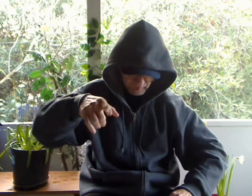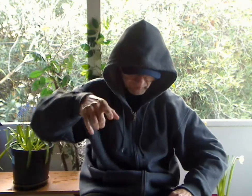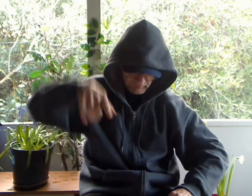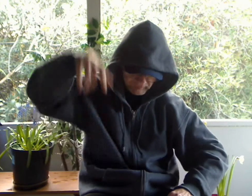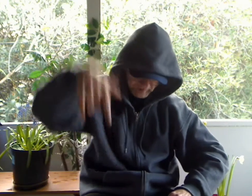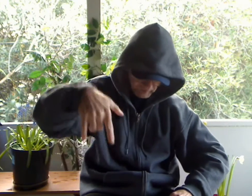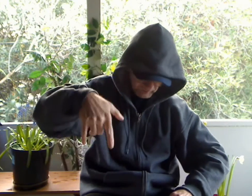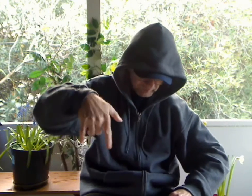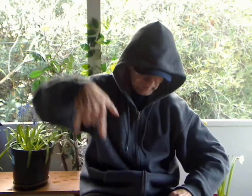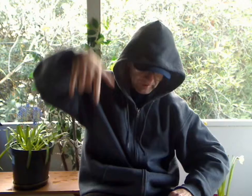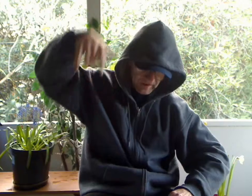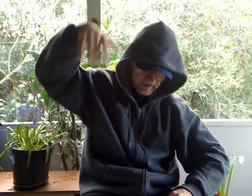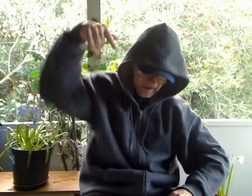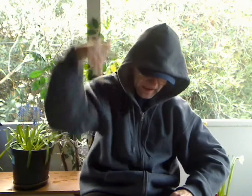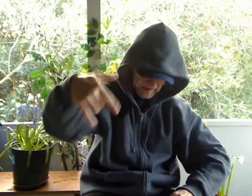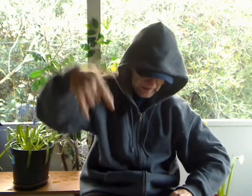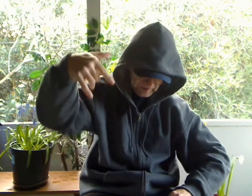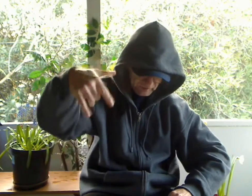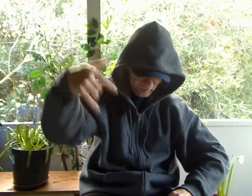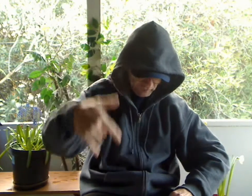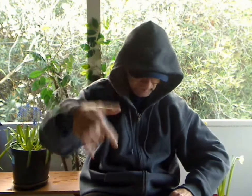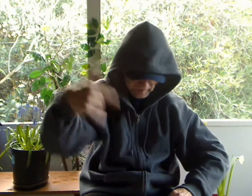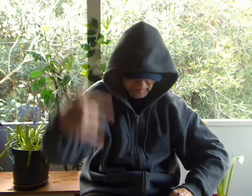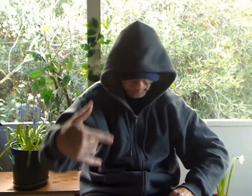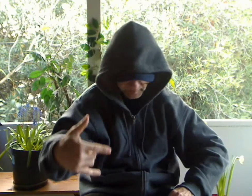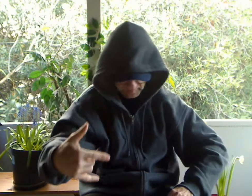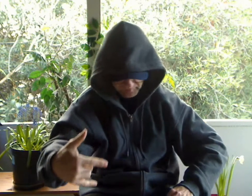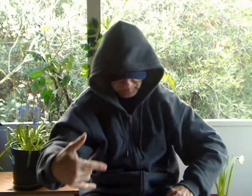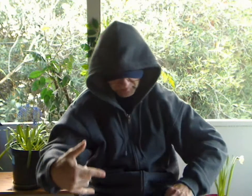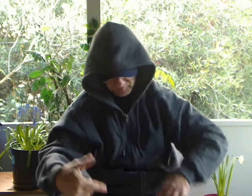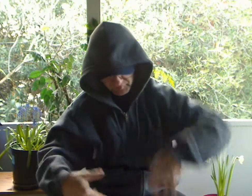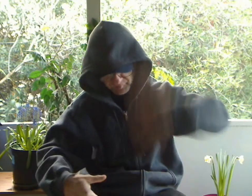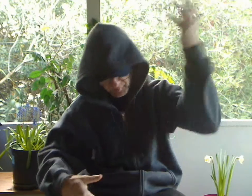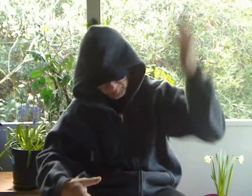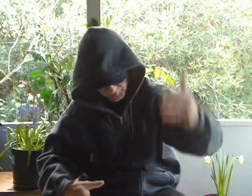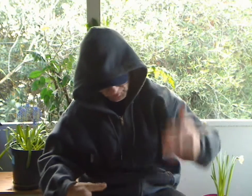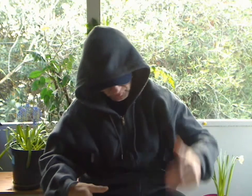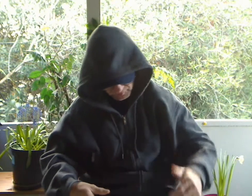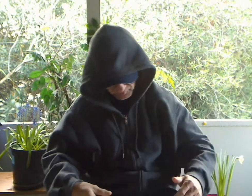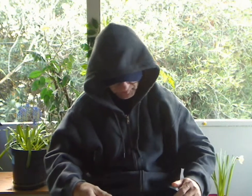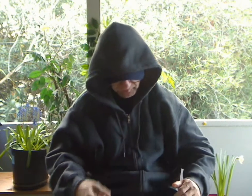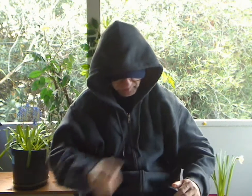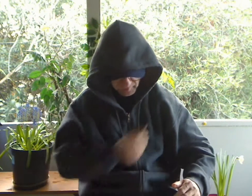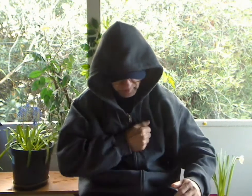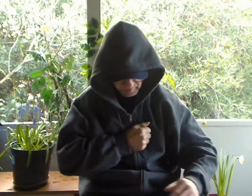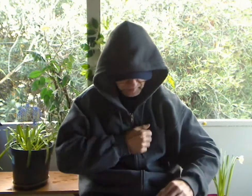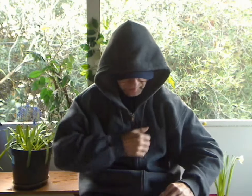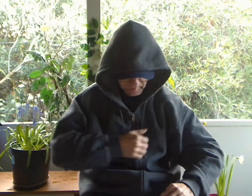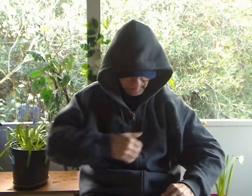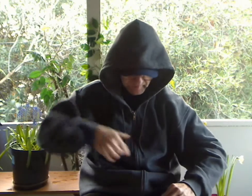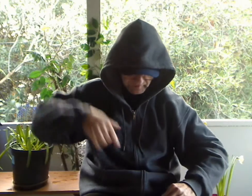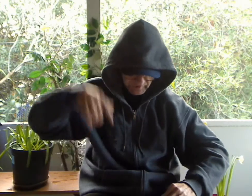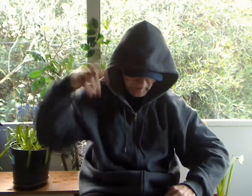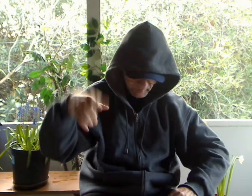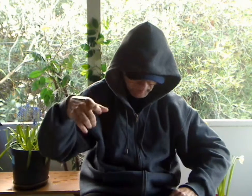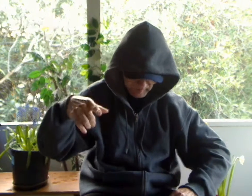overthrew Pharaoh and his host in the Red Sea, for His mercy endures forever. To Him which led